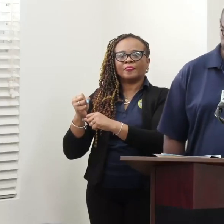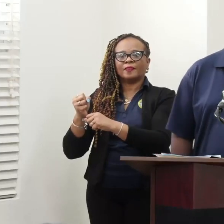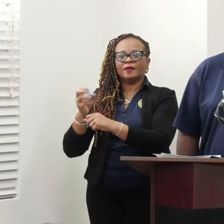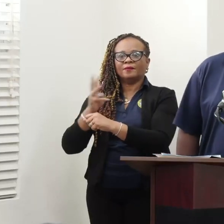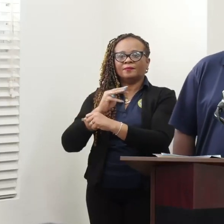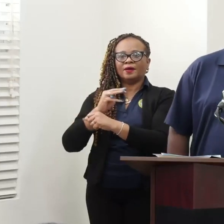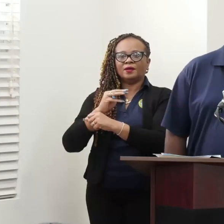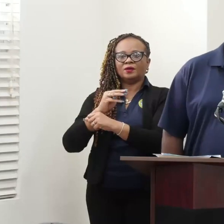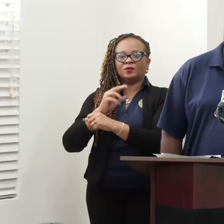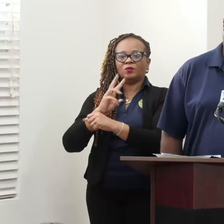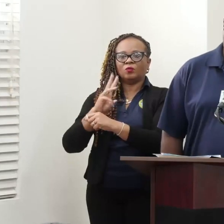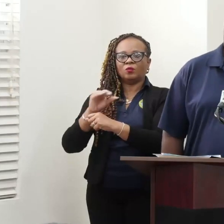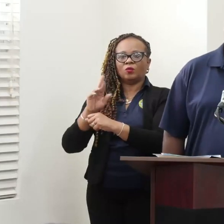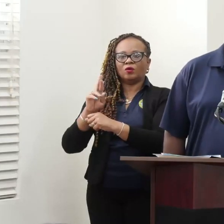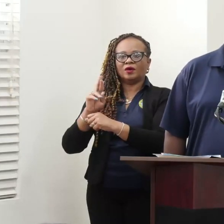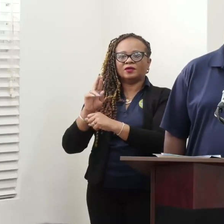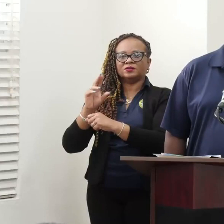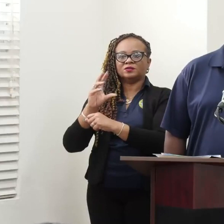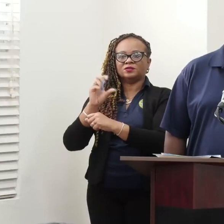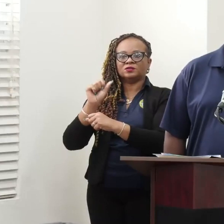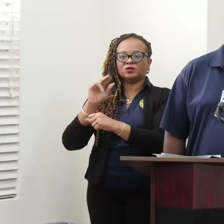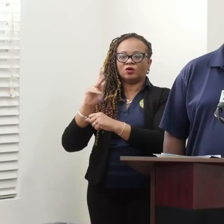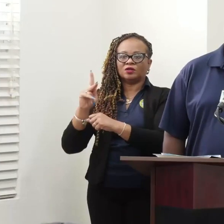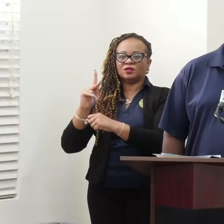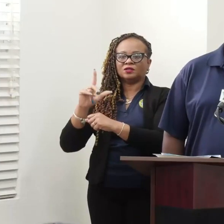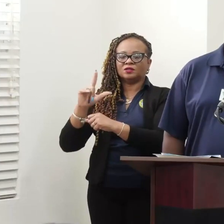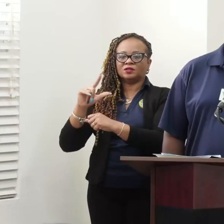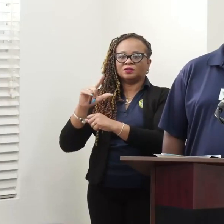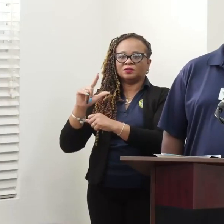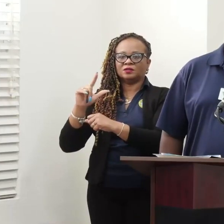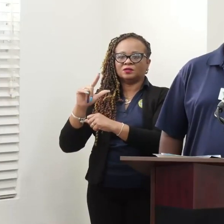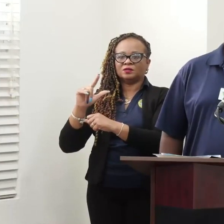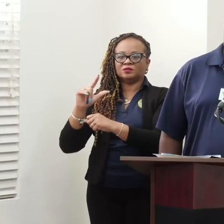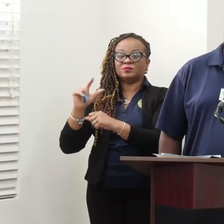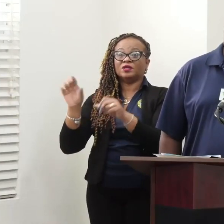Manowar and Scotland Key remain off since yesterday.